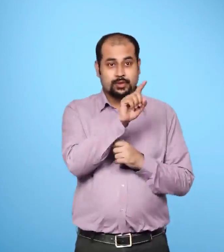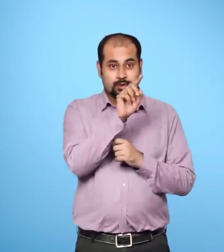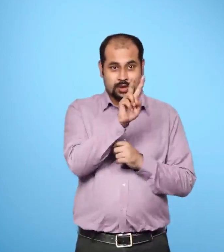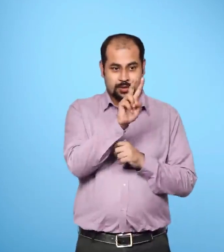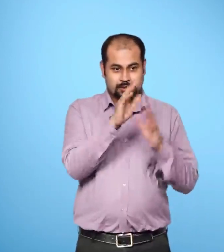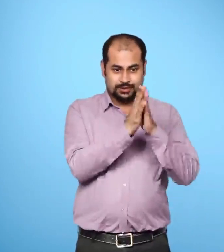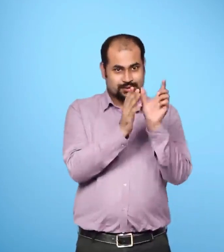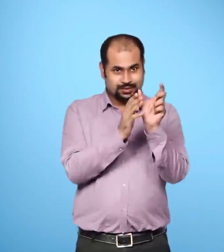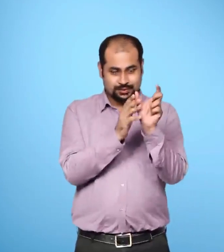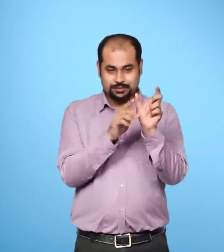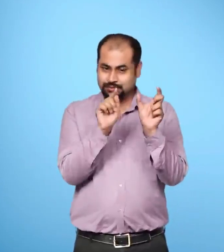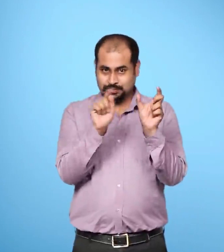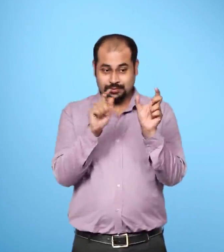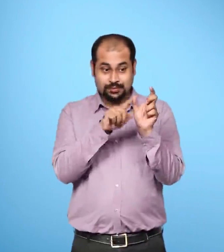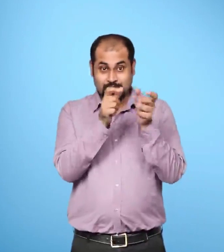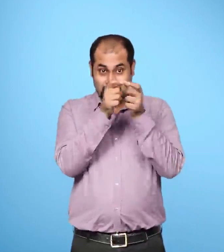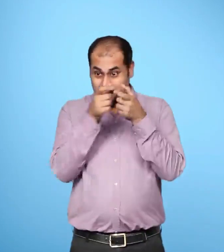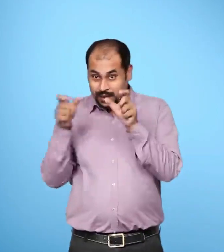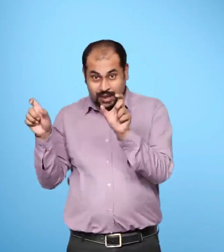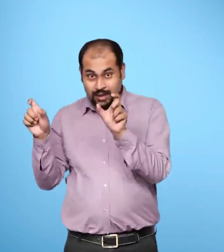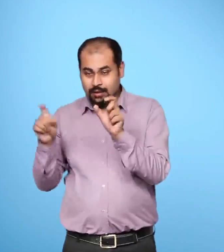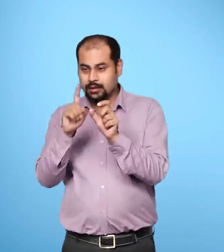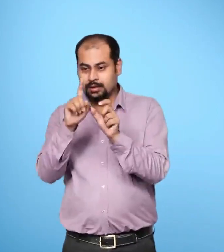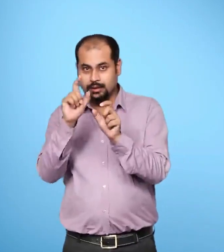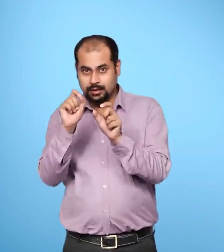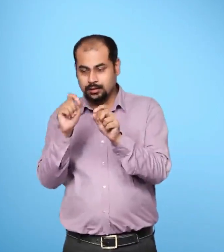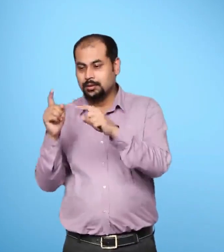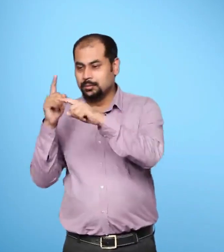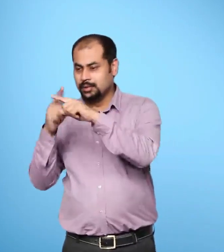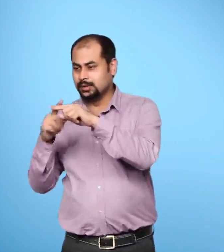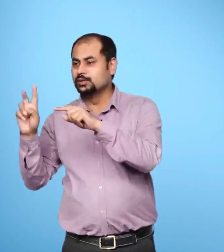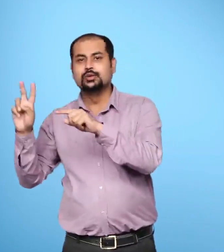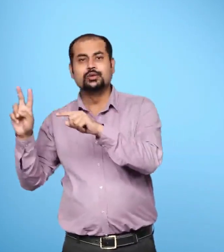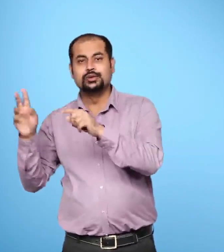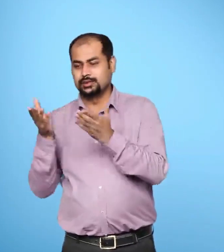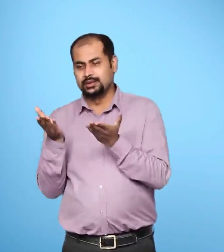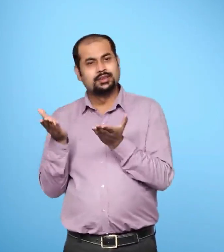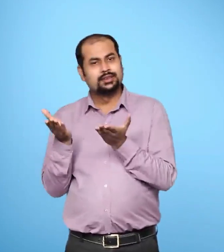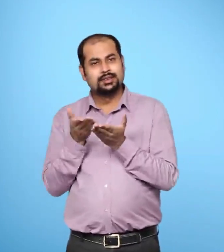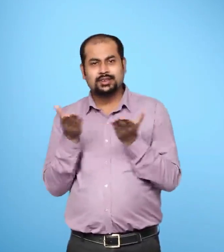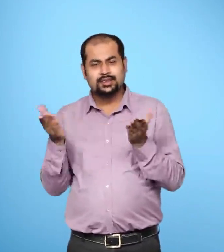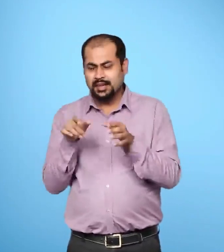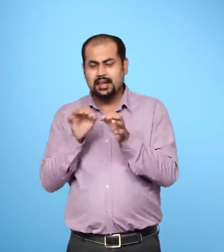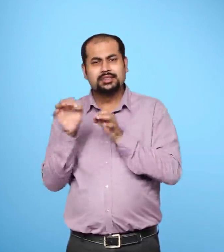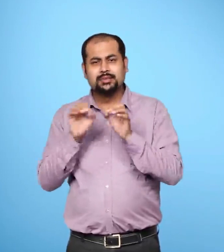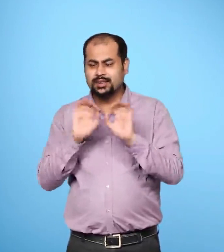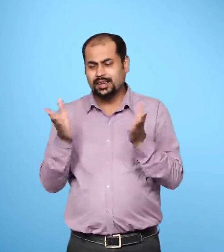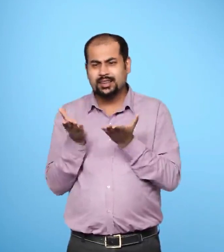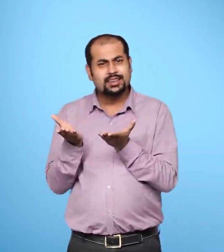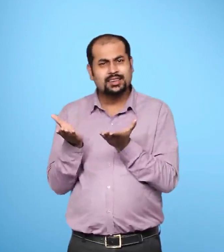12 is equal to 10 plus 2. This question has been solved as an example.